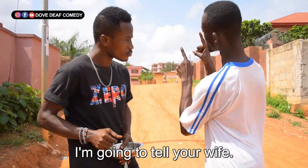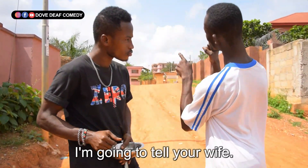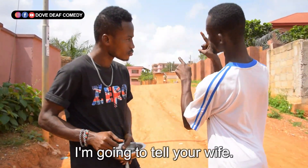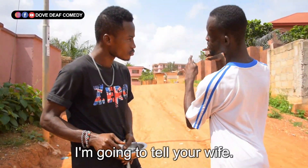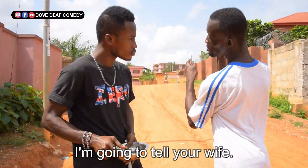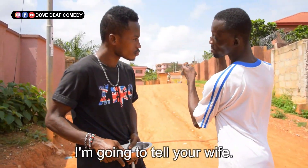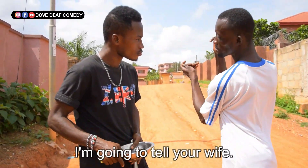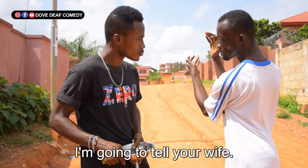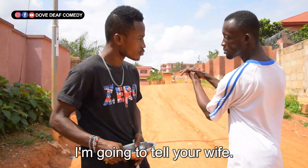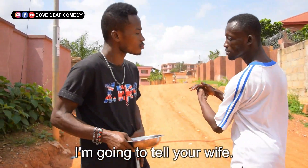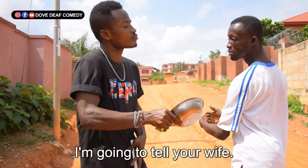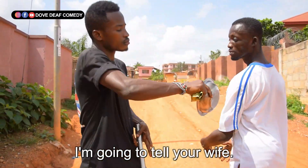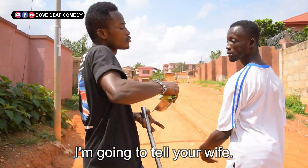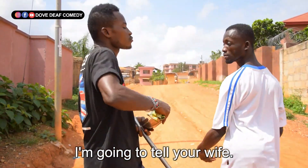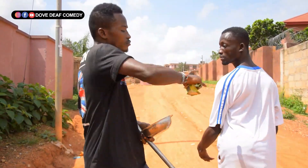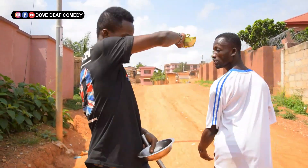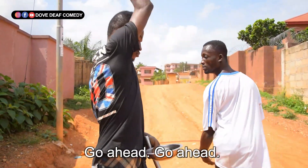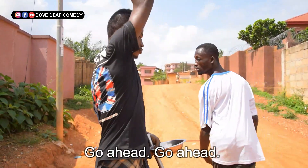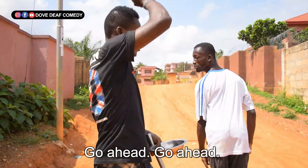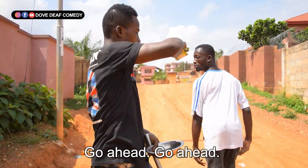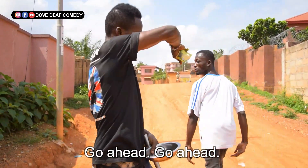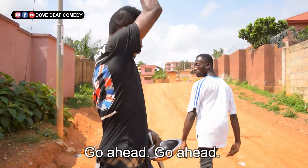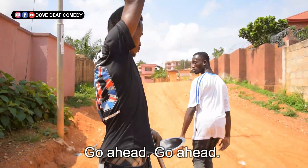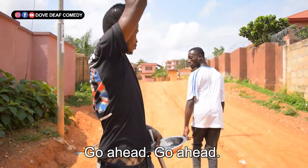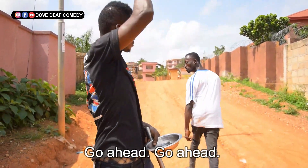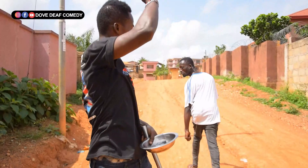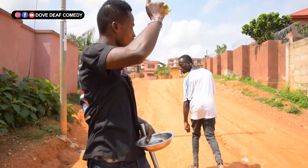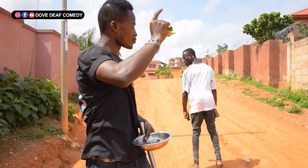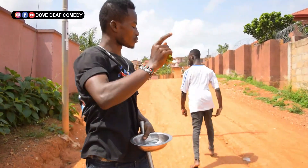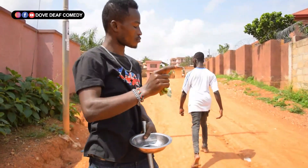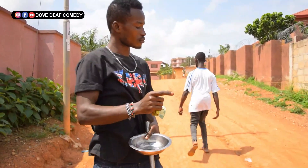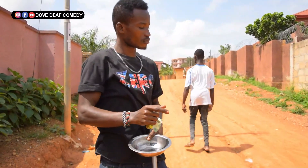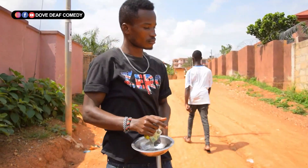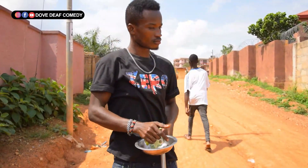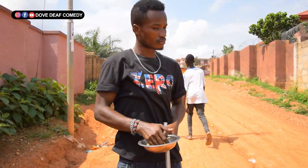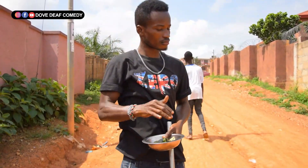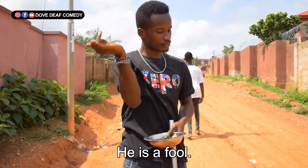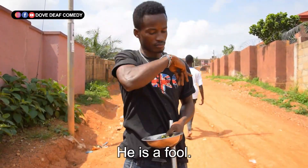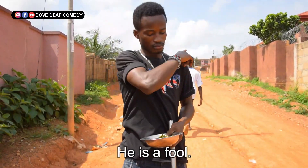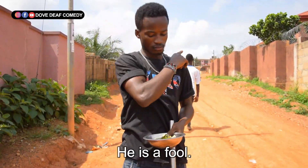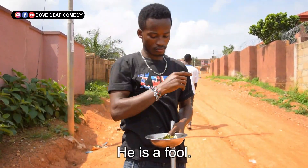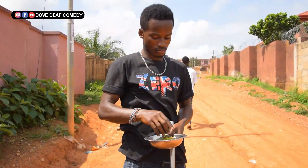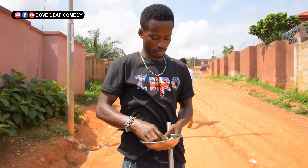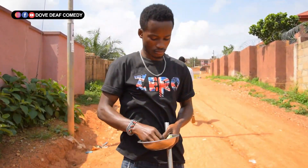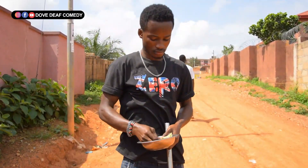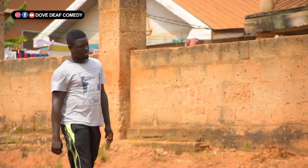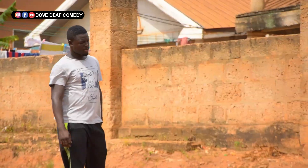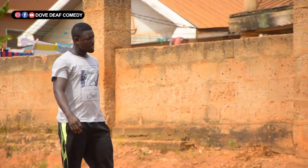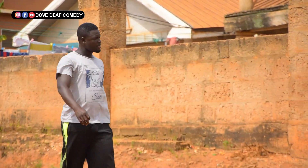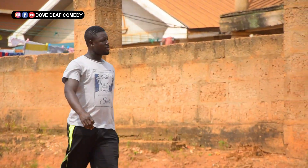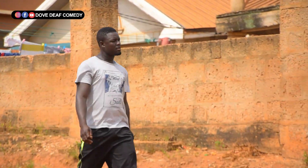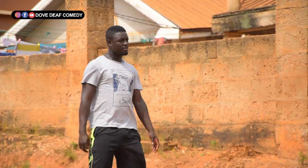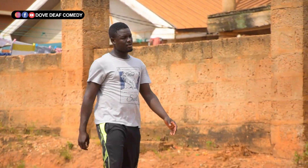I'm going to tell your wife. Go ahead. Go ahead. He is a fool.